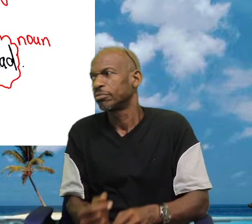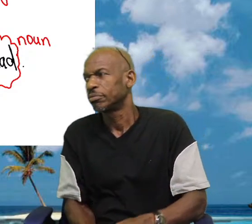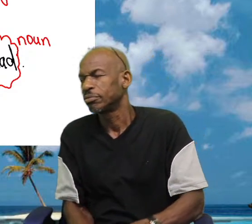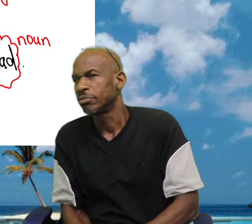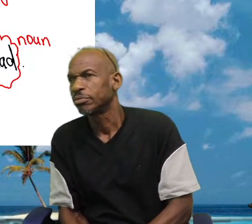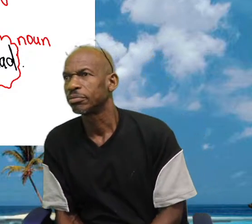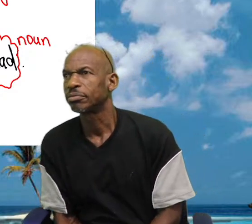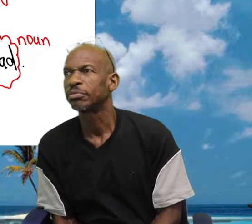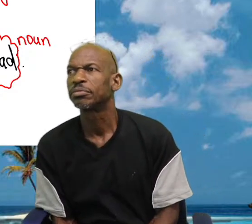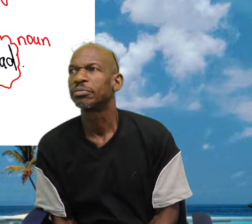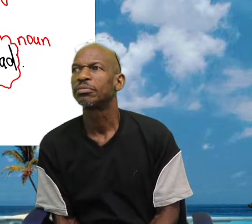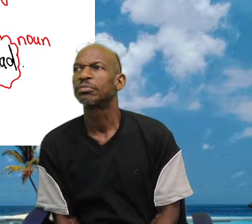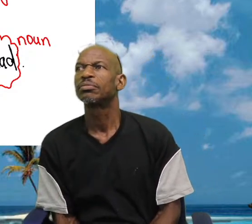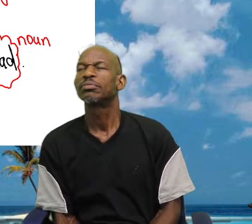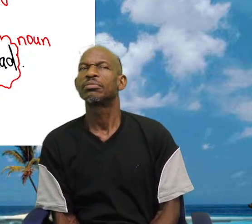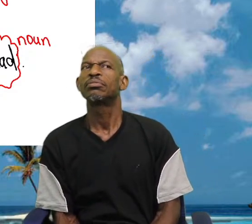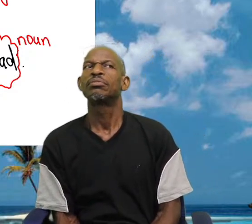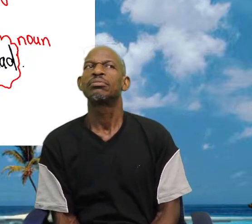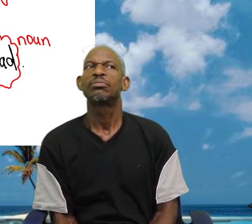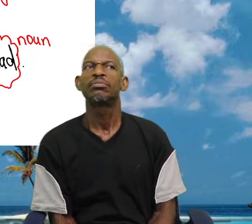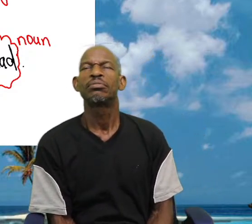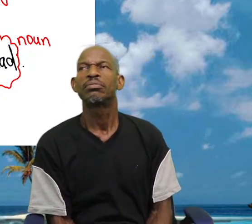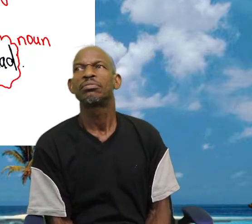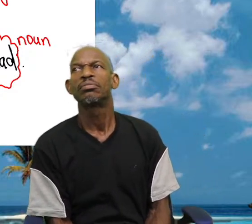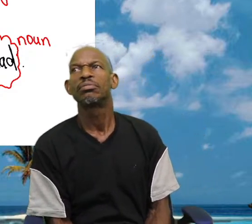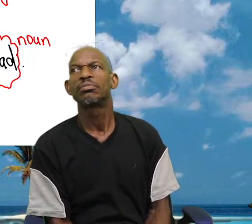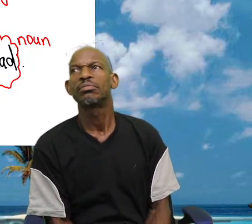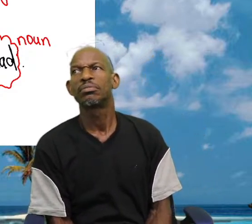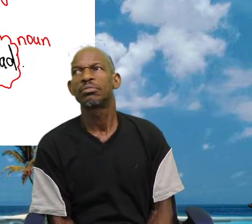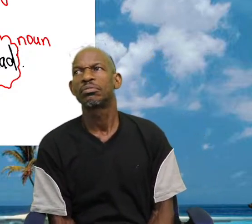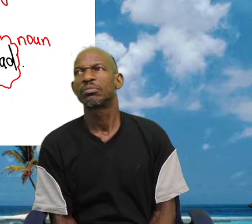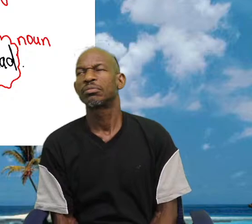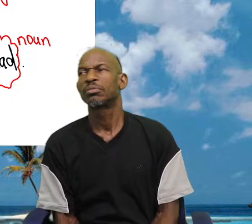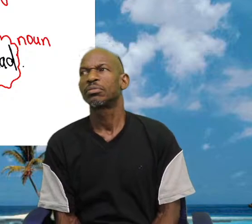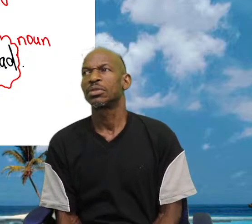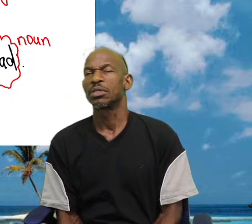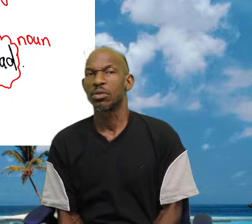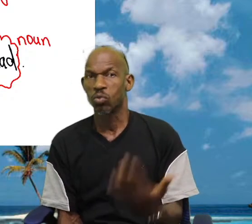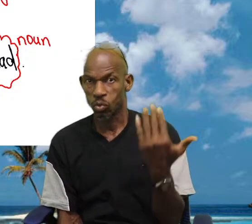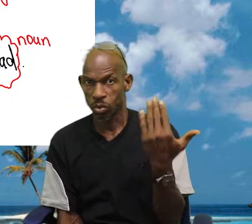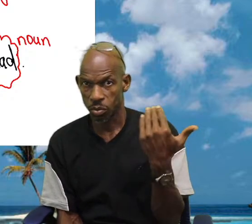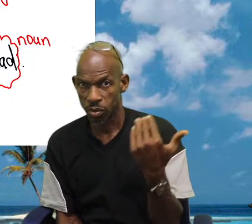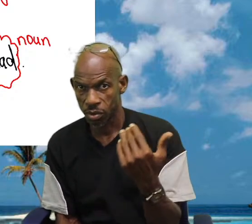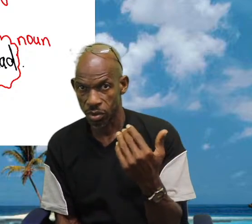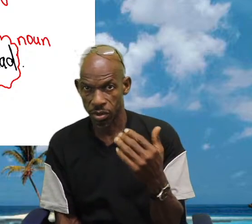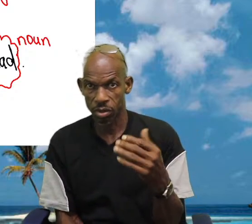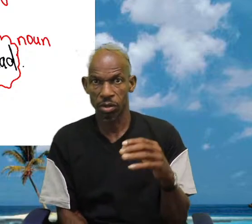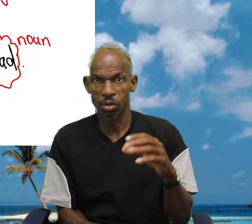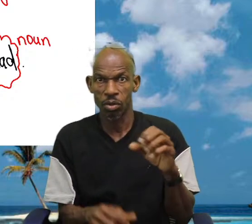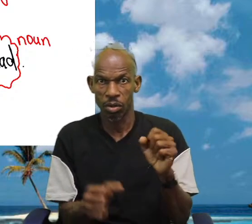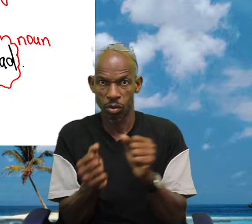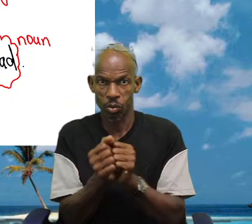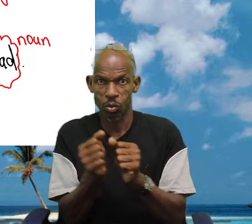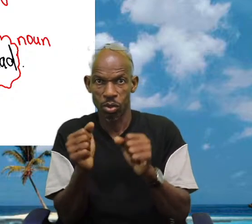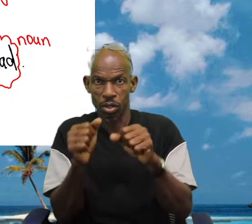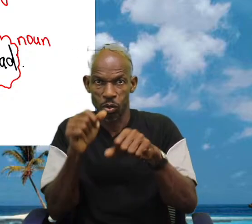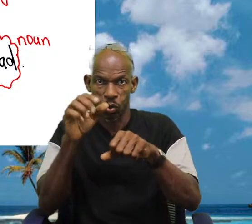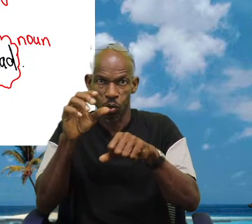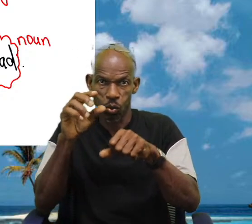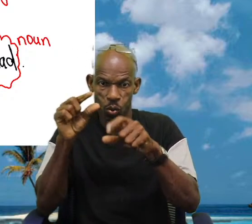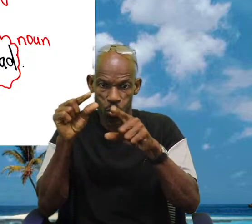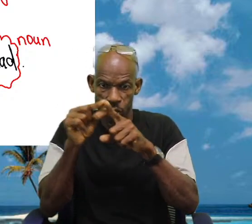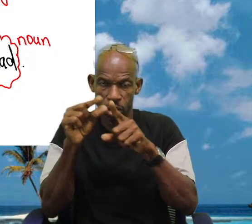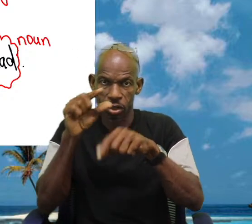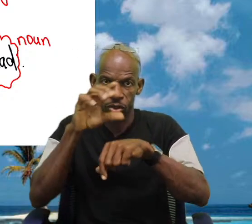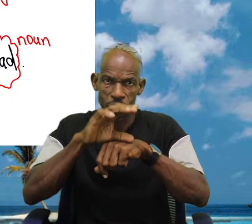But the one that I showed you before with the church, the word church, because church by itself